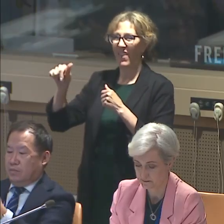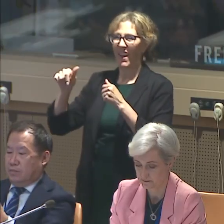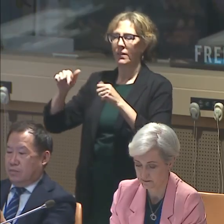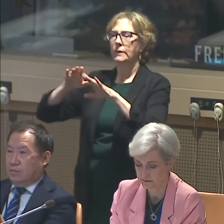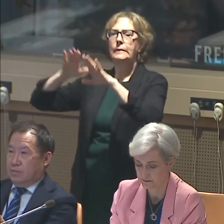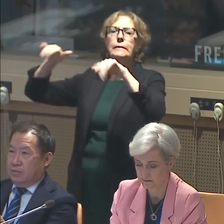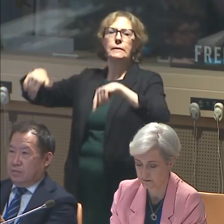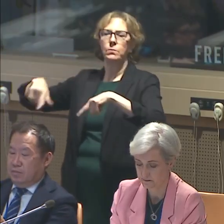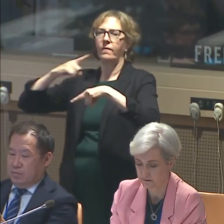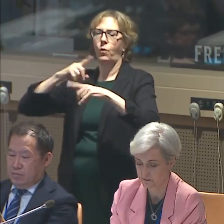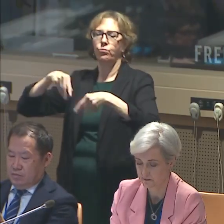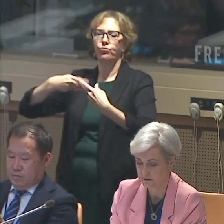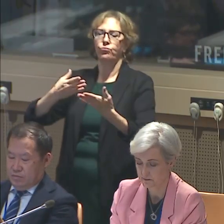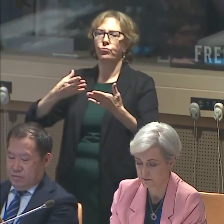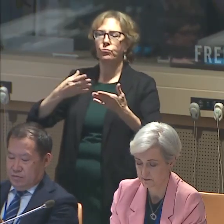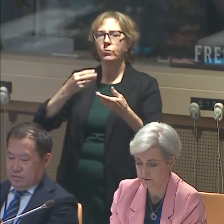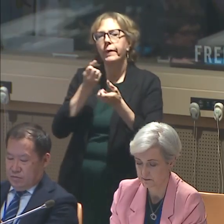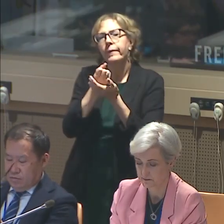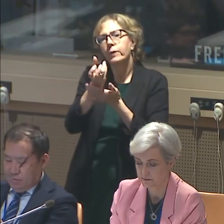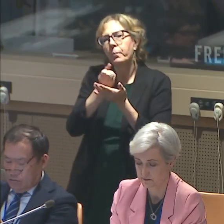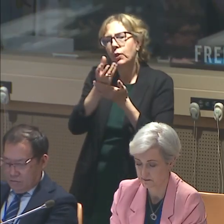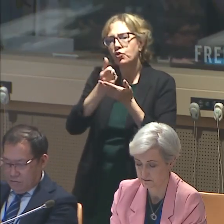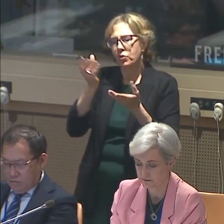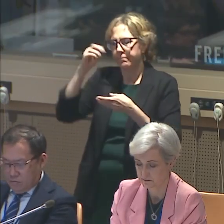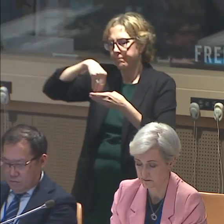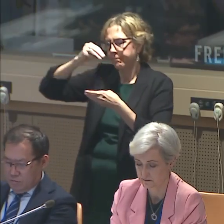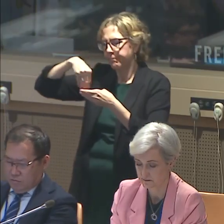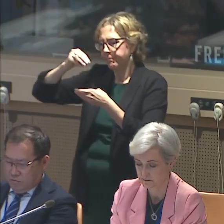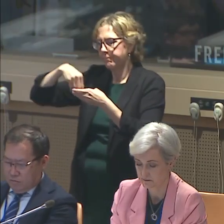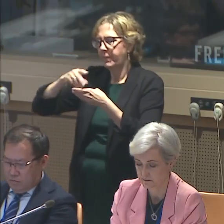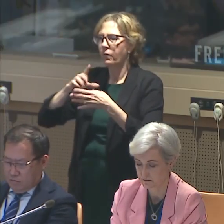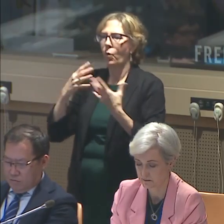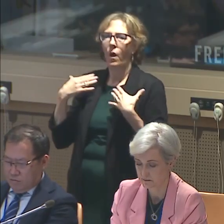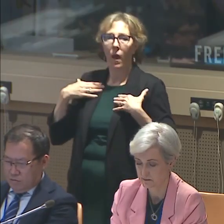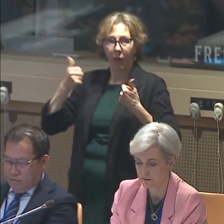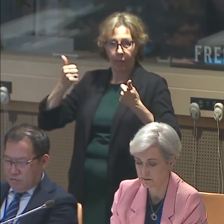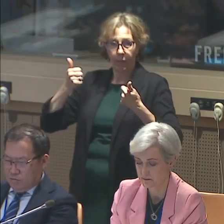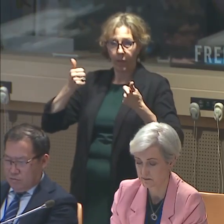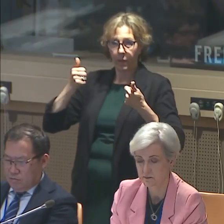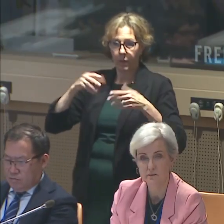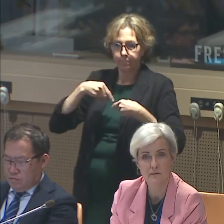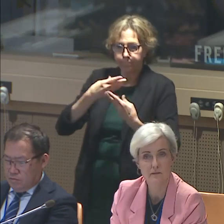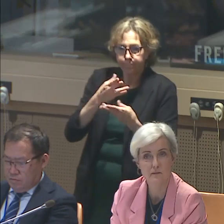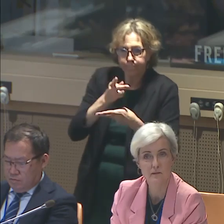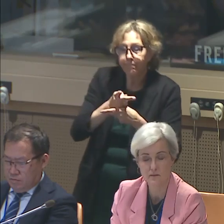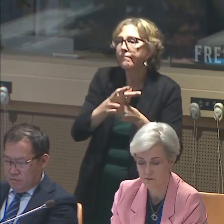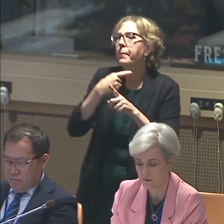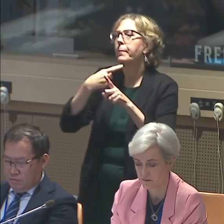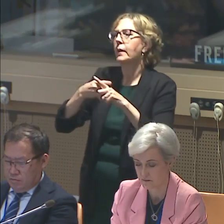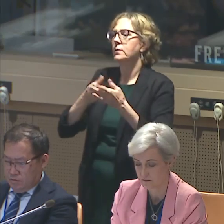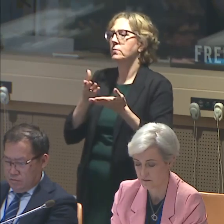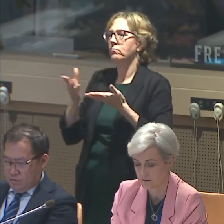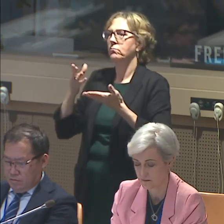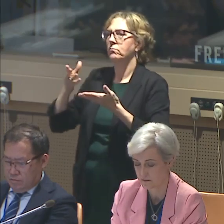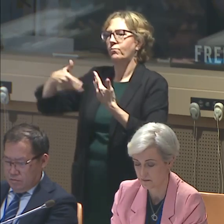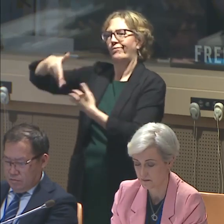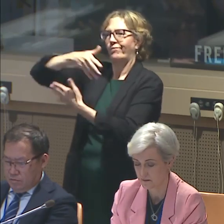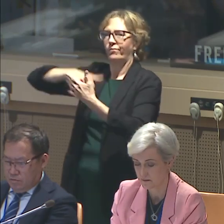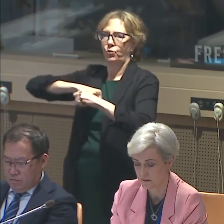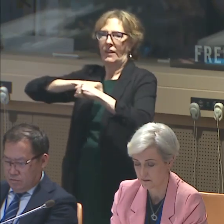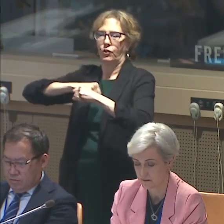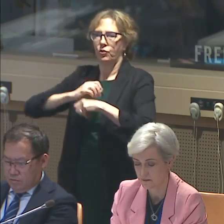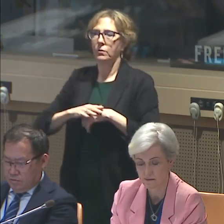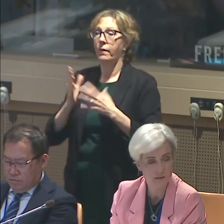information system for health insurance and social protection. We are just starting the process to develop DMIS solutions, open